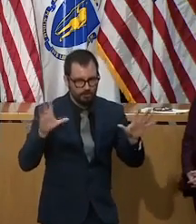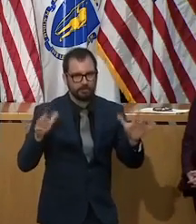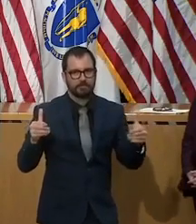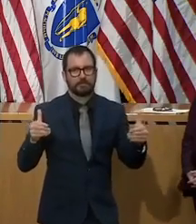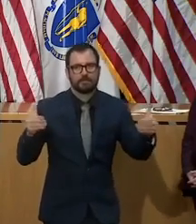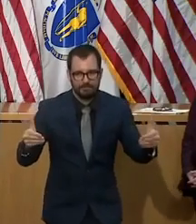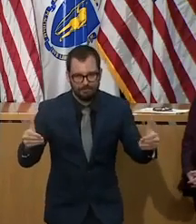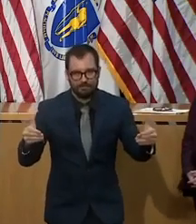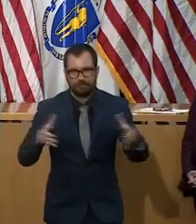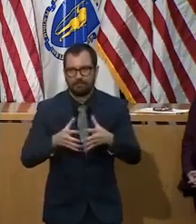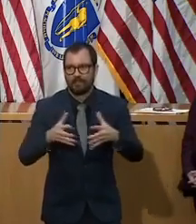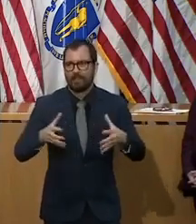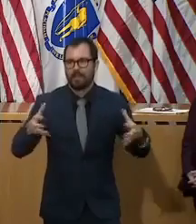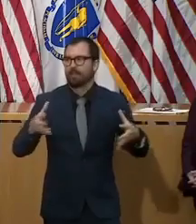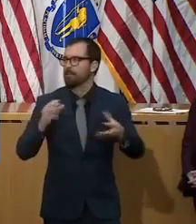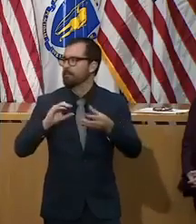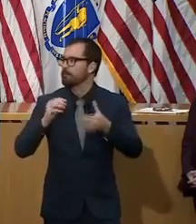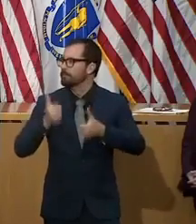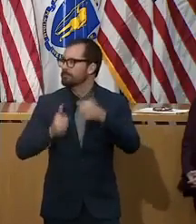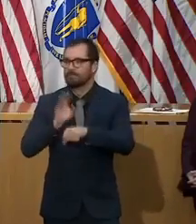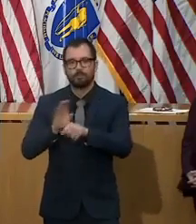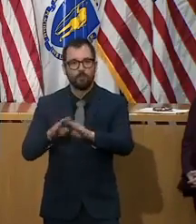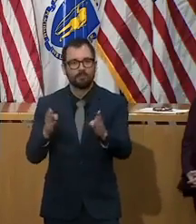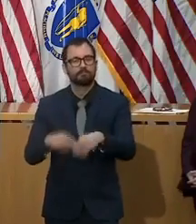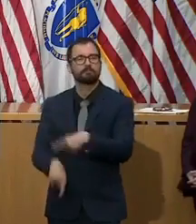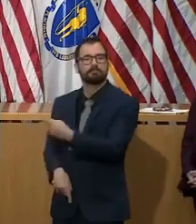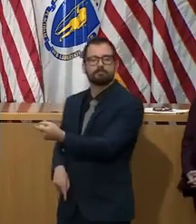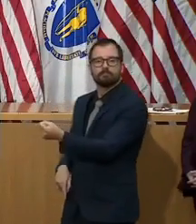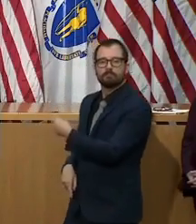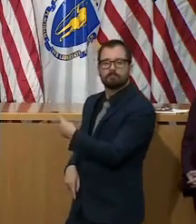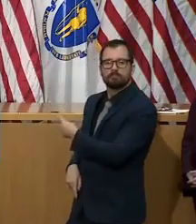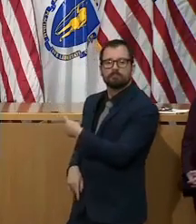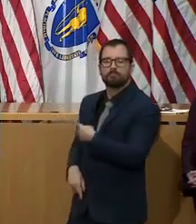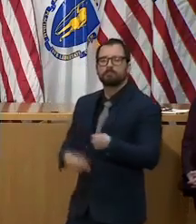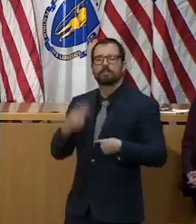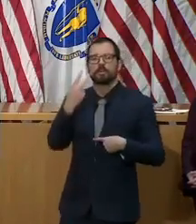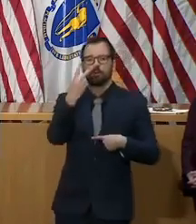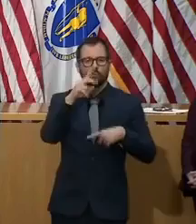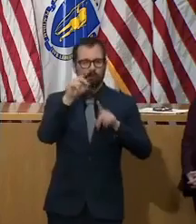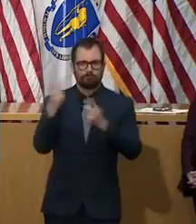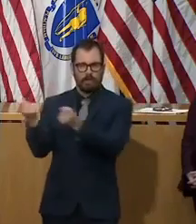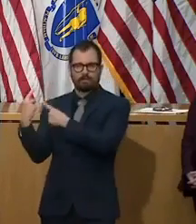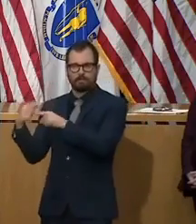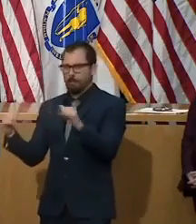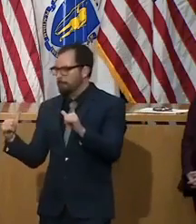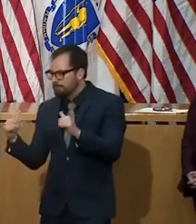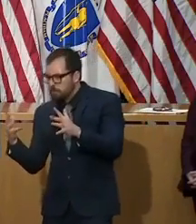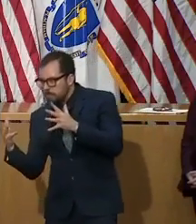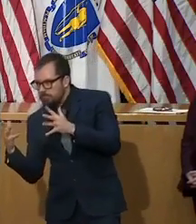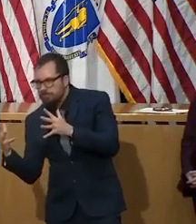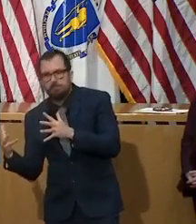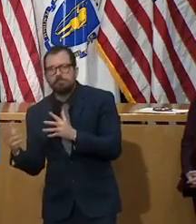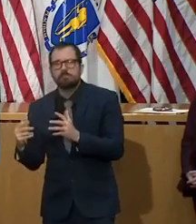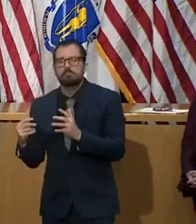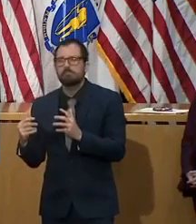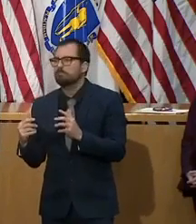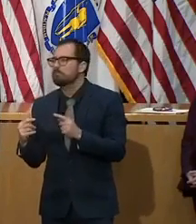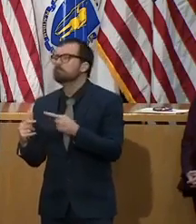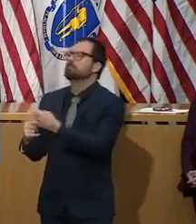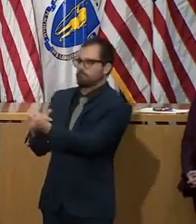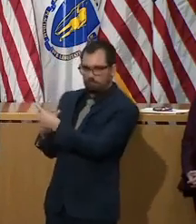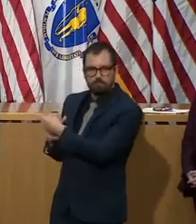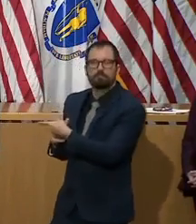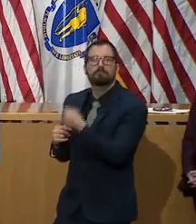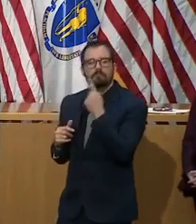this. Governor, do you think there's a chance you might have to extend it yet? This morning, can you talk a little bit about the conversation that you had with him, and also did